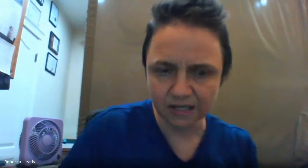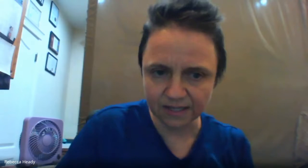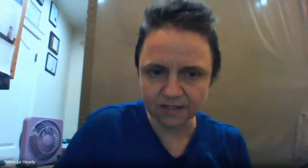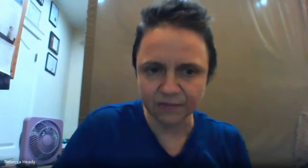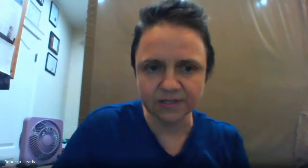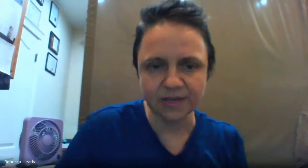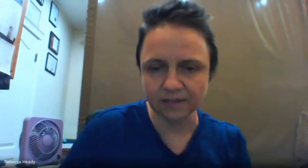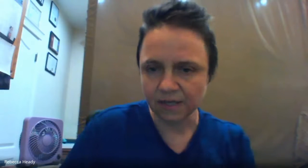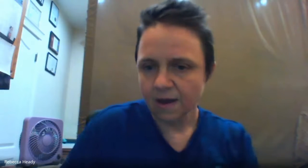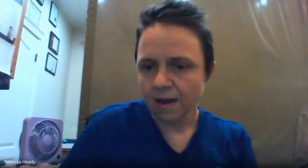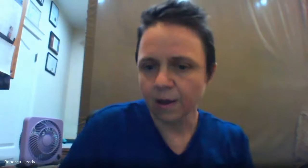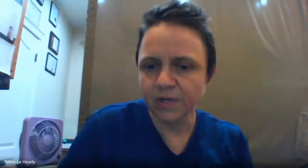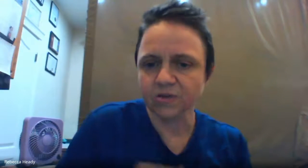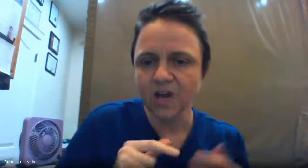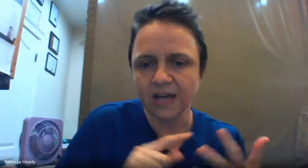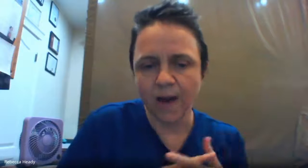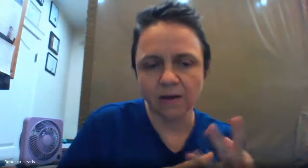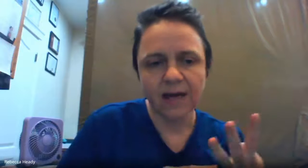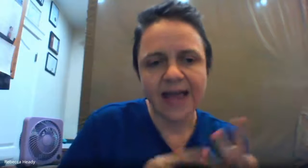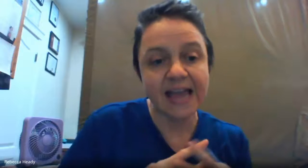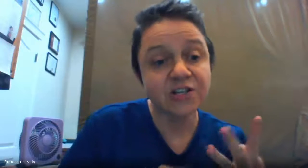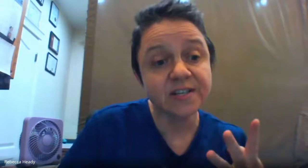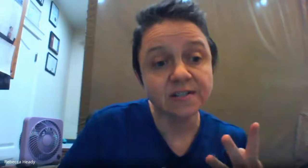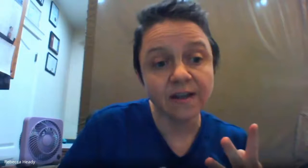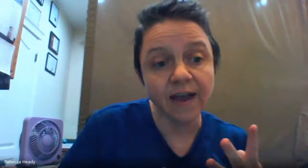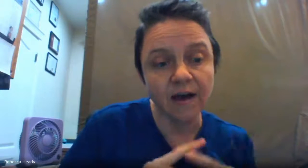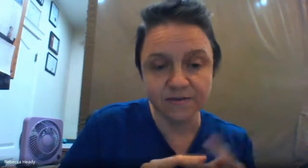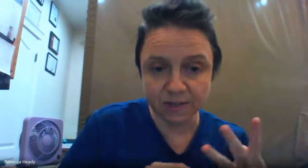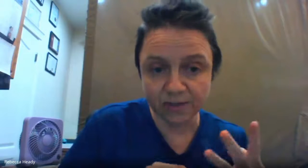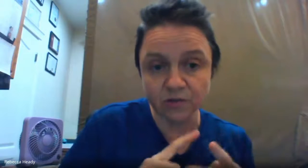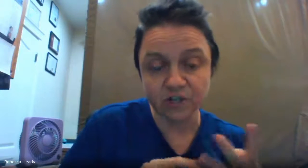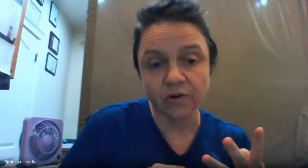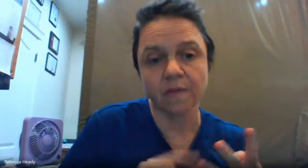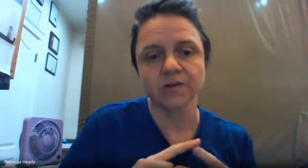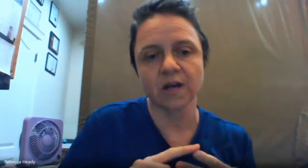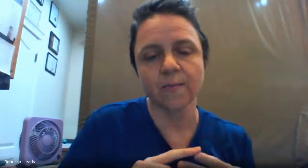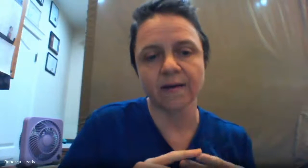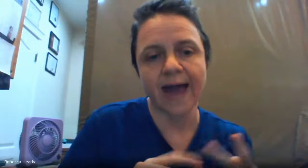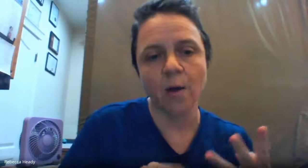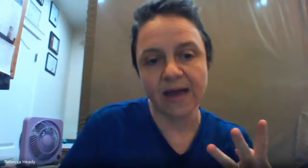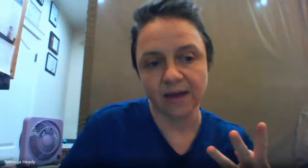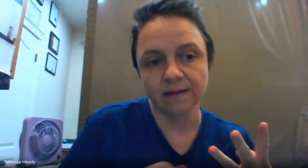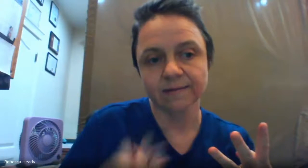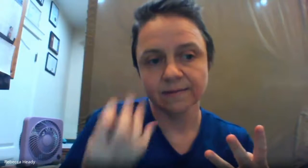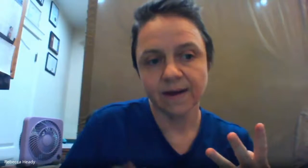this lesson, because they're talking about ages of siblings or children, and they're talking about how many you